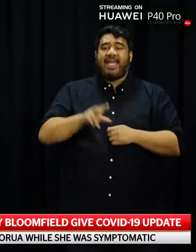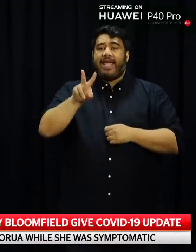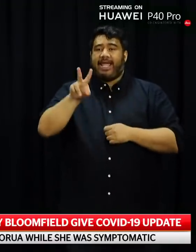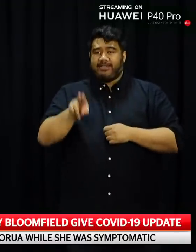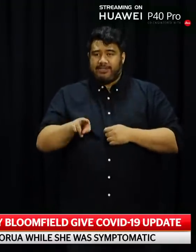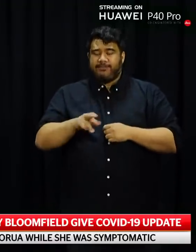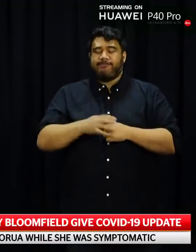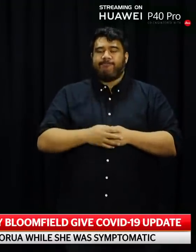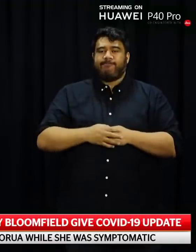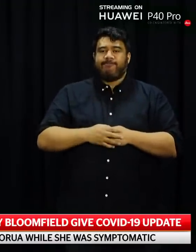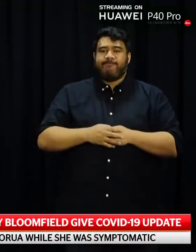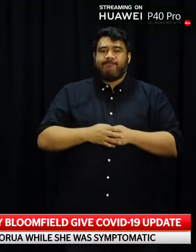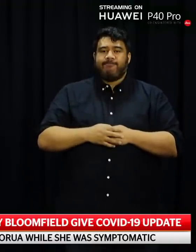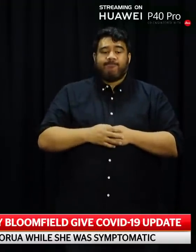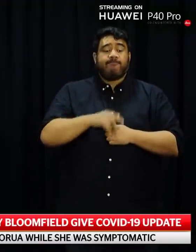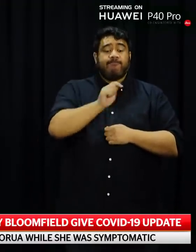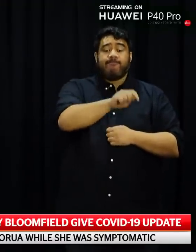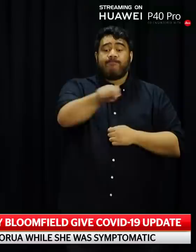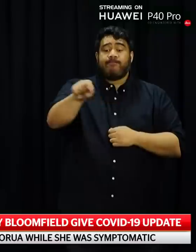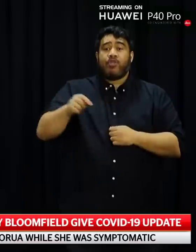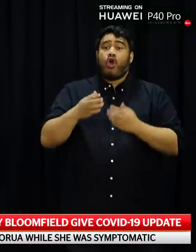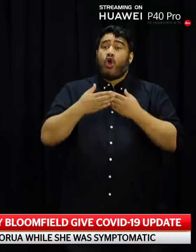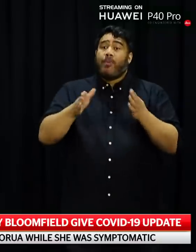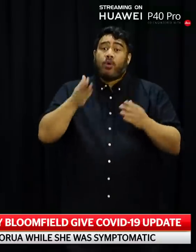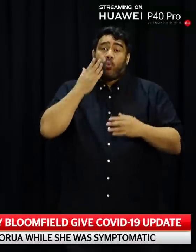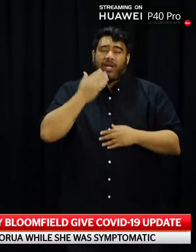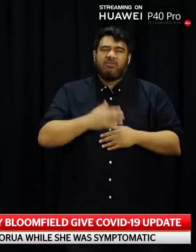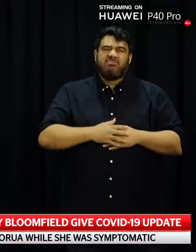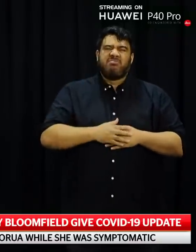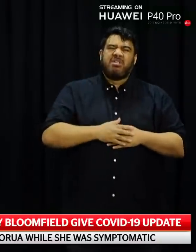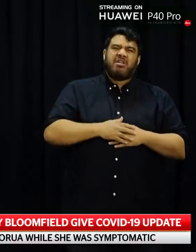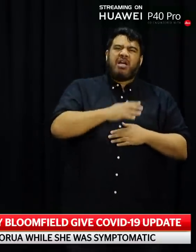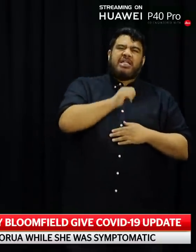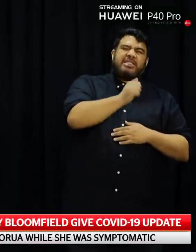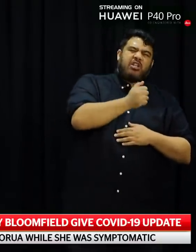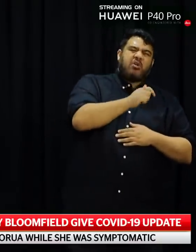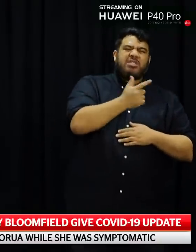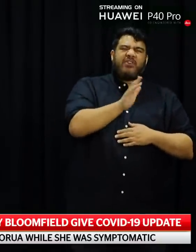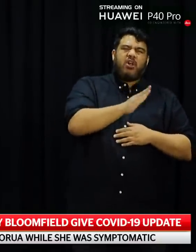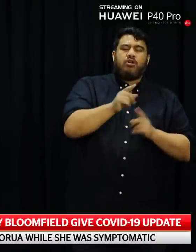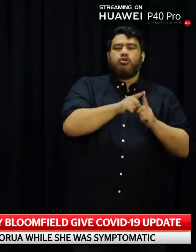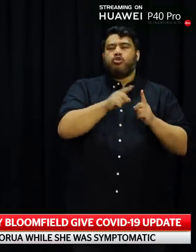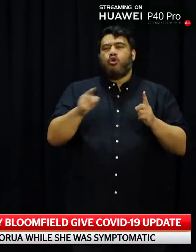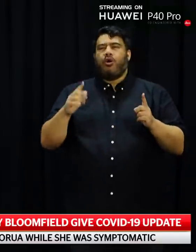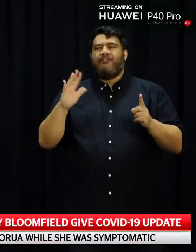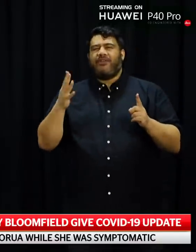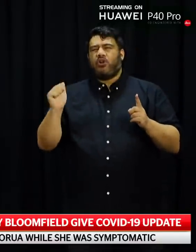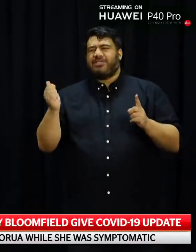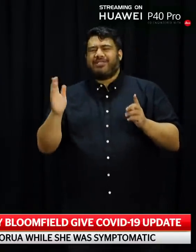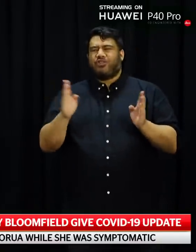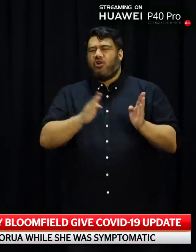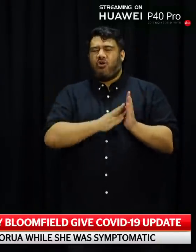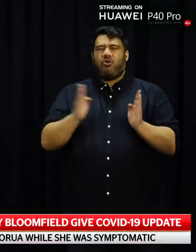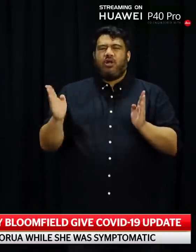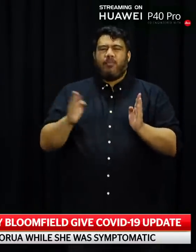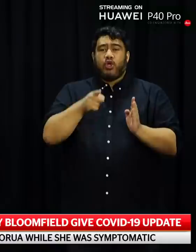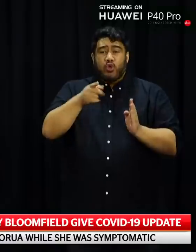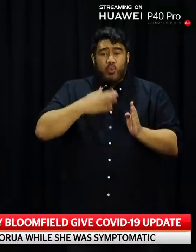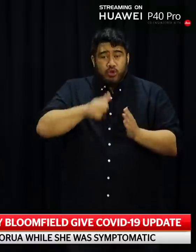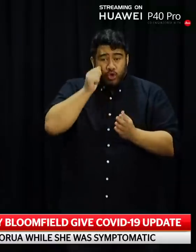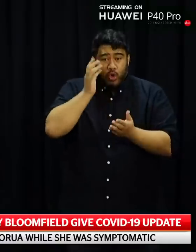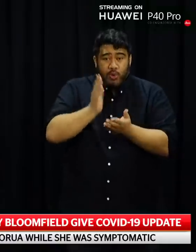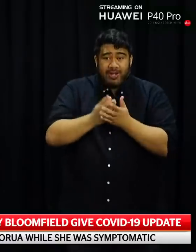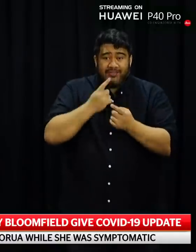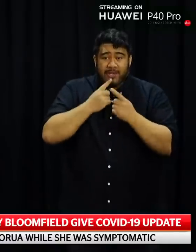a.m, depending on the site, until 5 or 6 p.m, 7 days a week. We ask that you check the Auckland Regional Public Health Services,